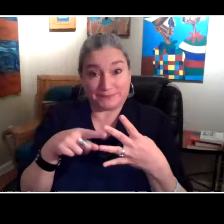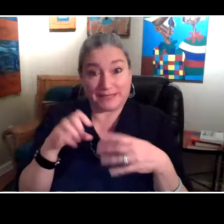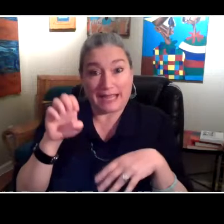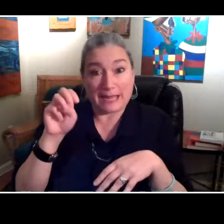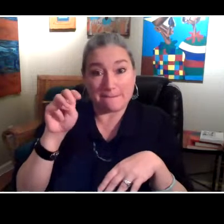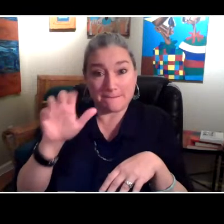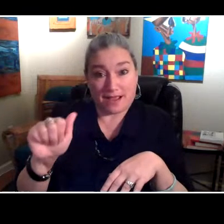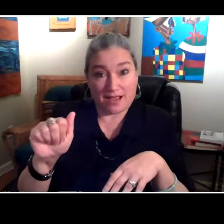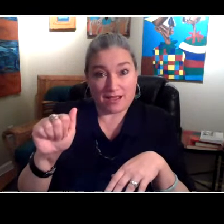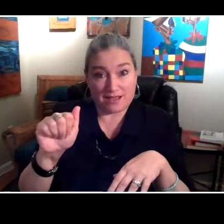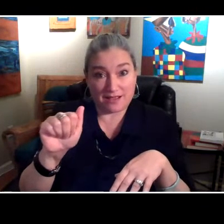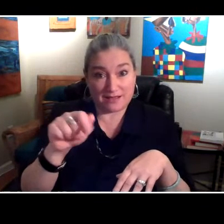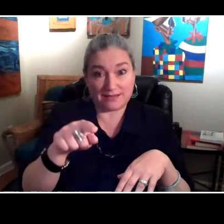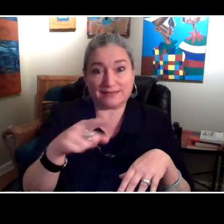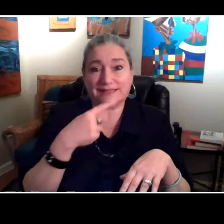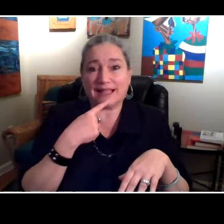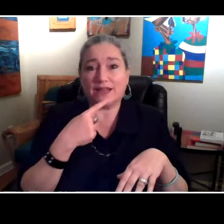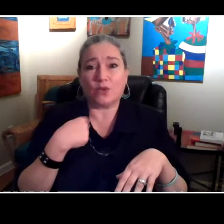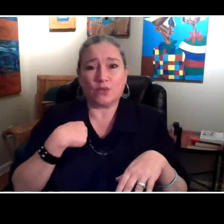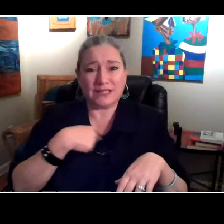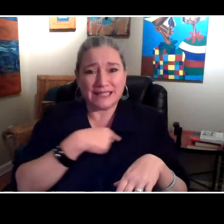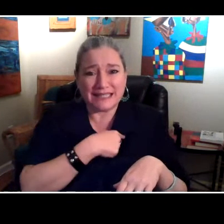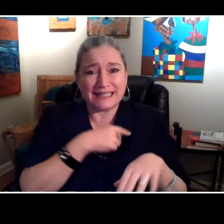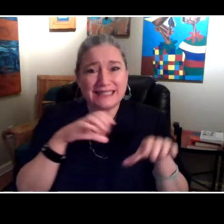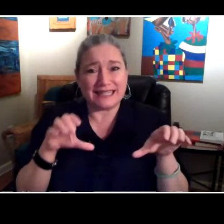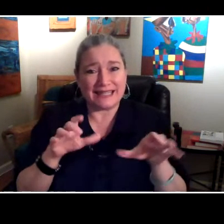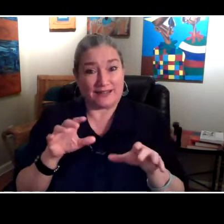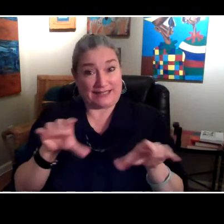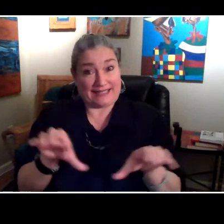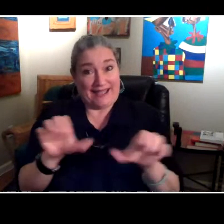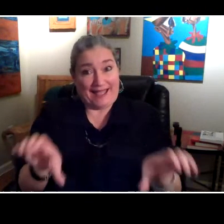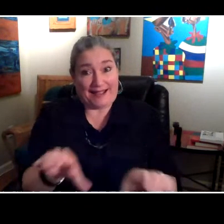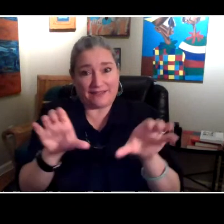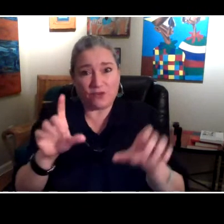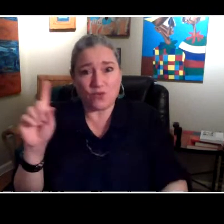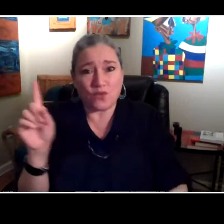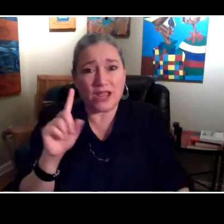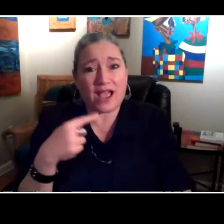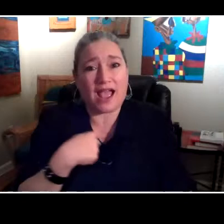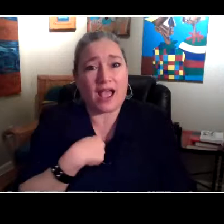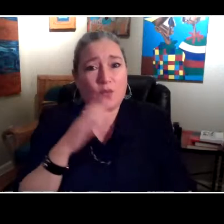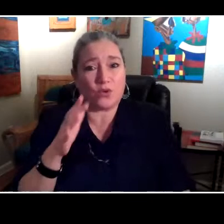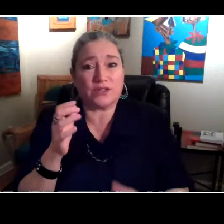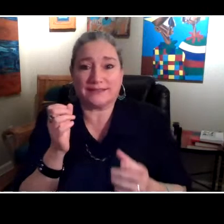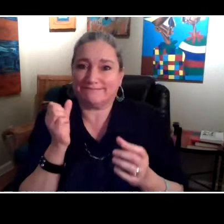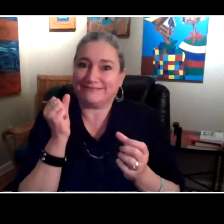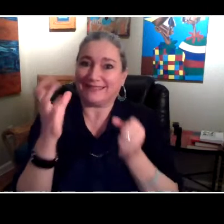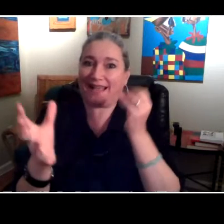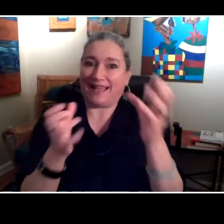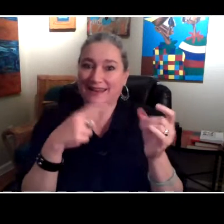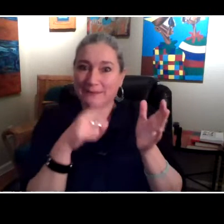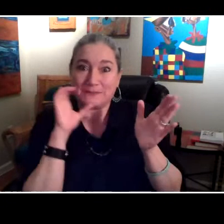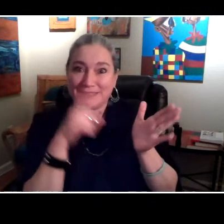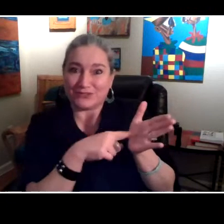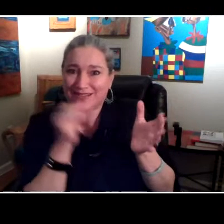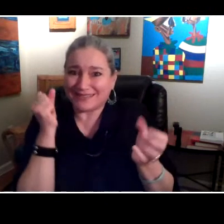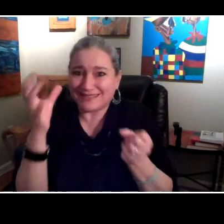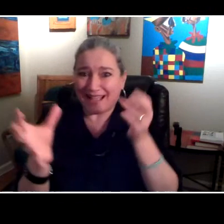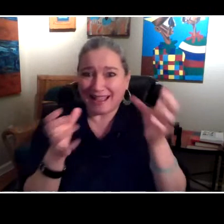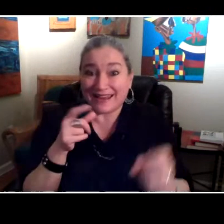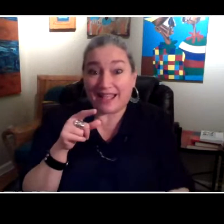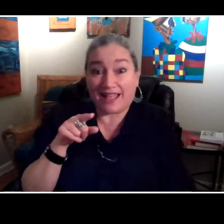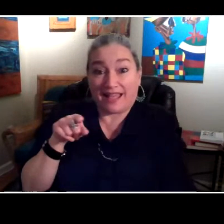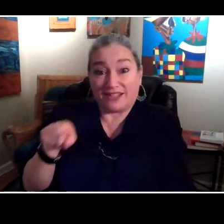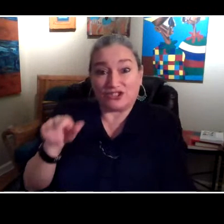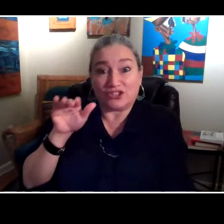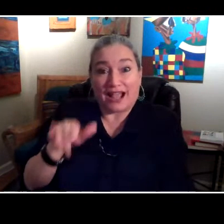not access to that resource, and there's an equity issue. Another participant, Emma, said, we did